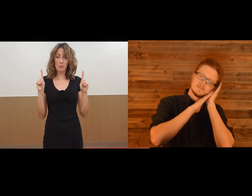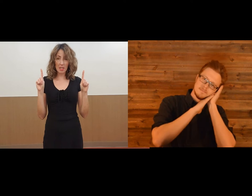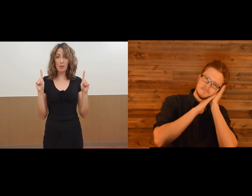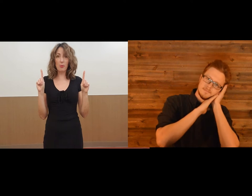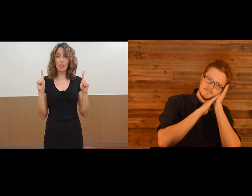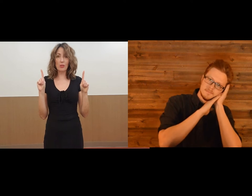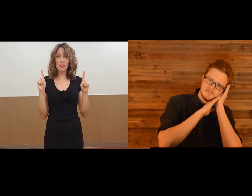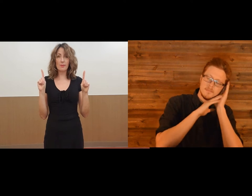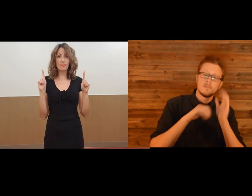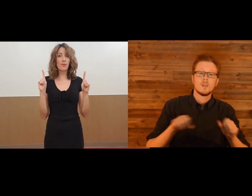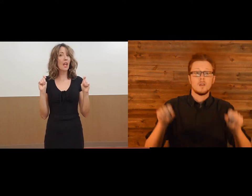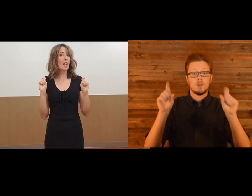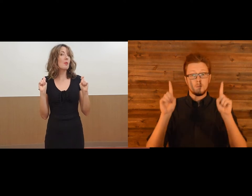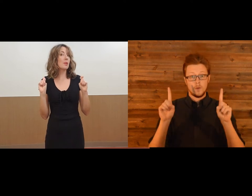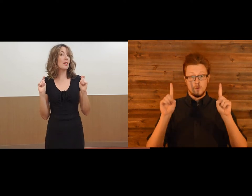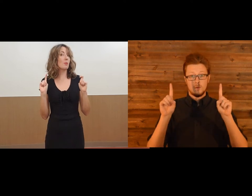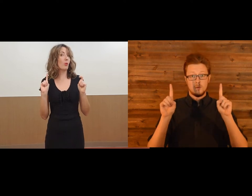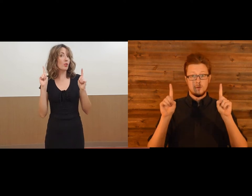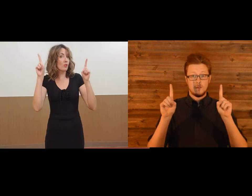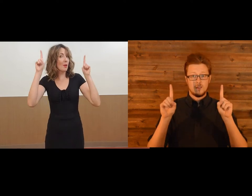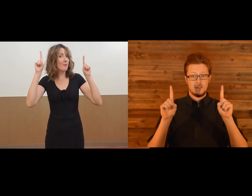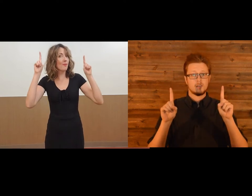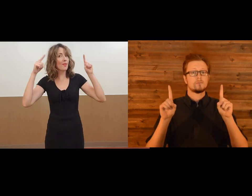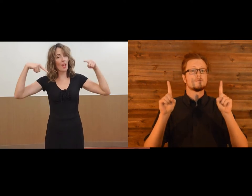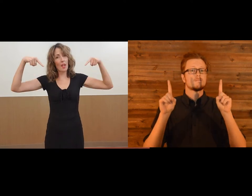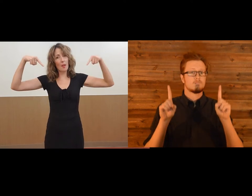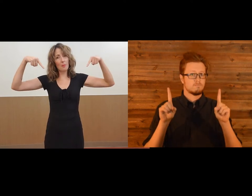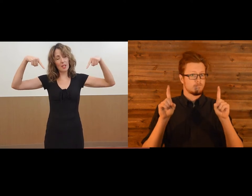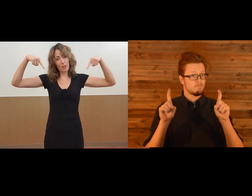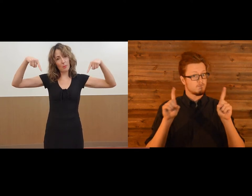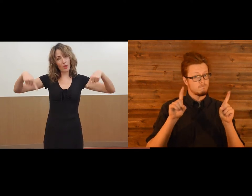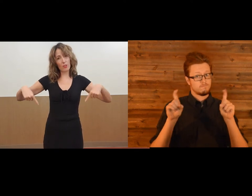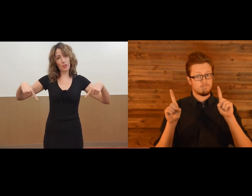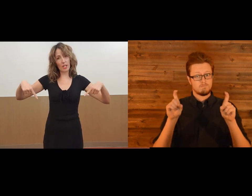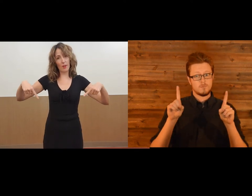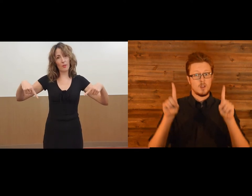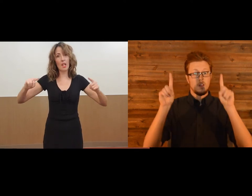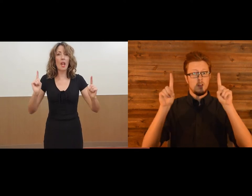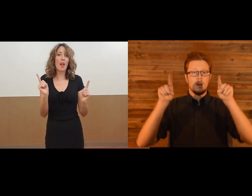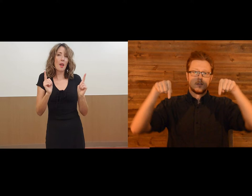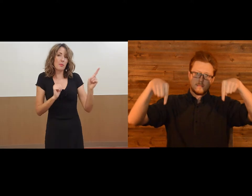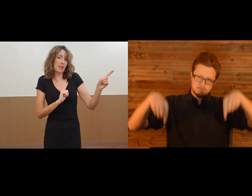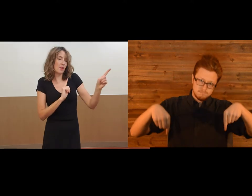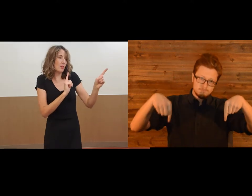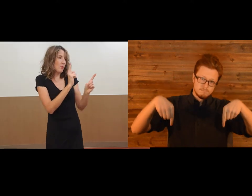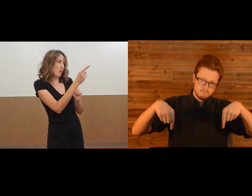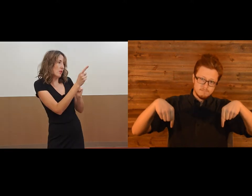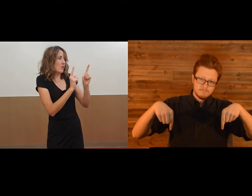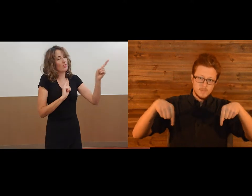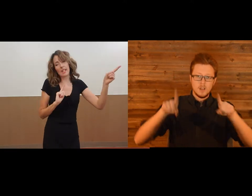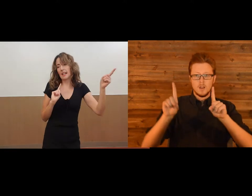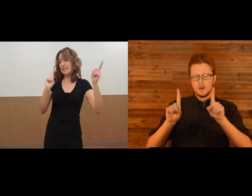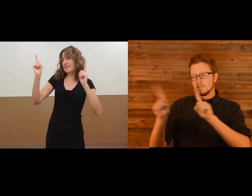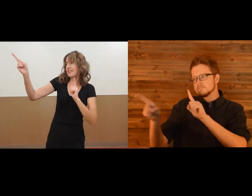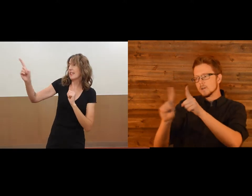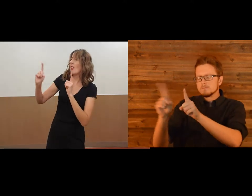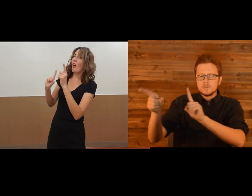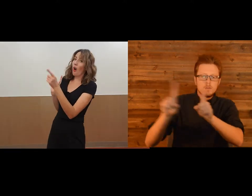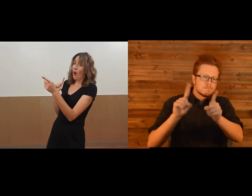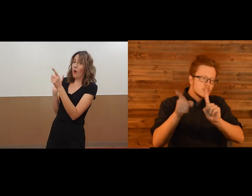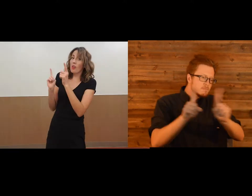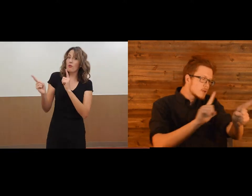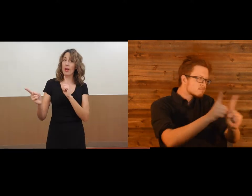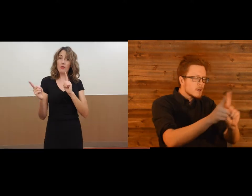do Peter Pointers. Peter Pointers up, Peter Pointers down. Peter Pointers